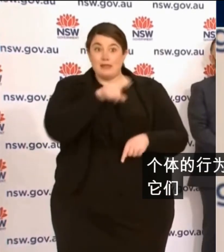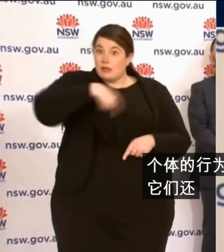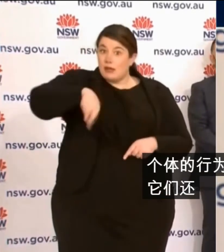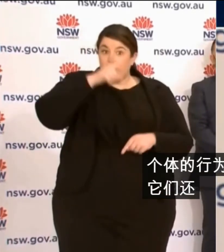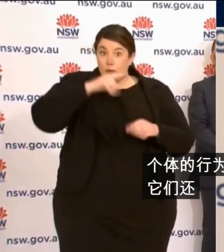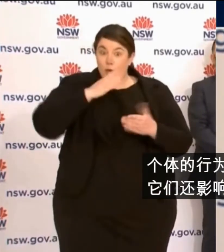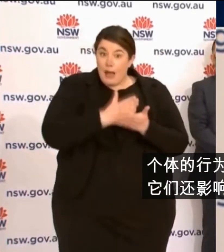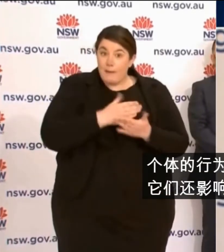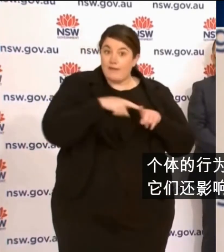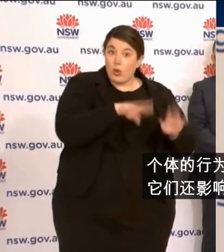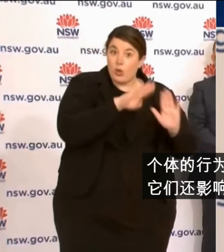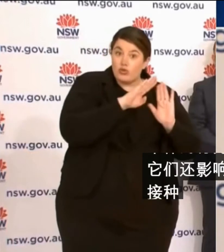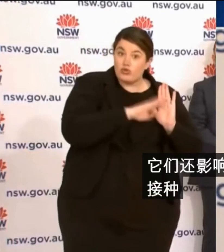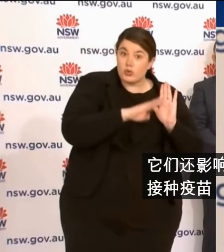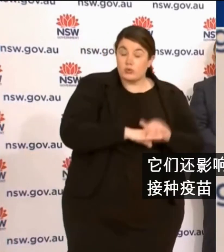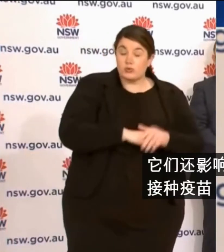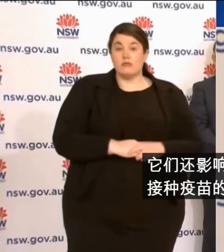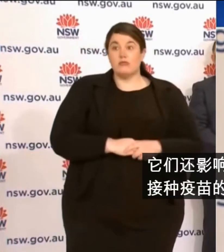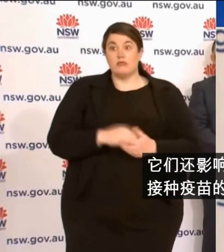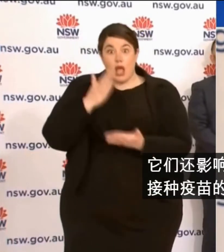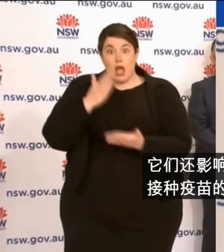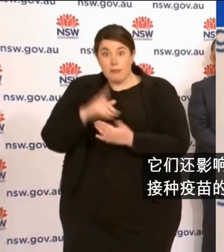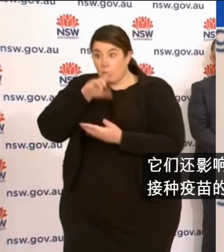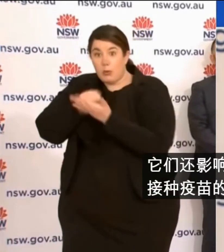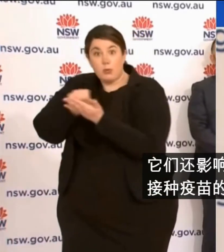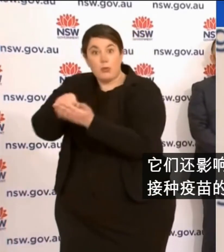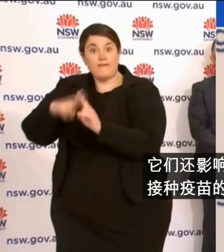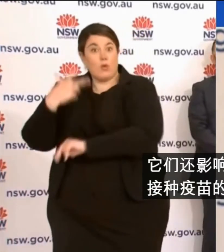They also factor in how quickly we're vaccinated and whether